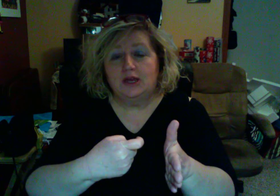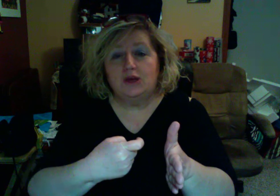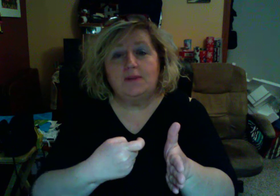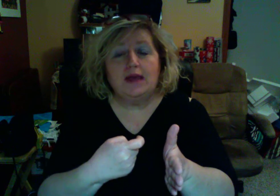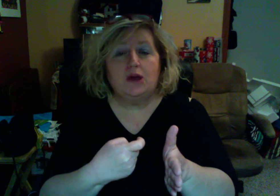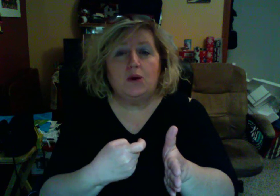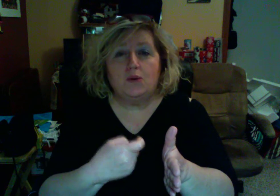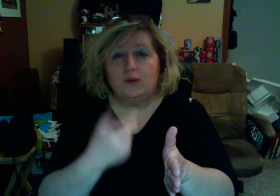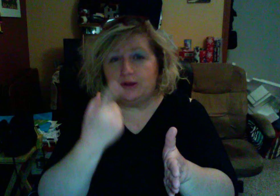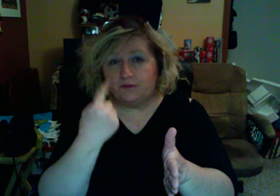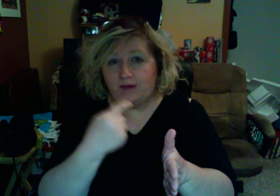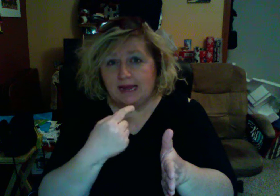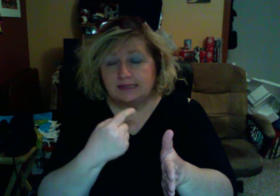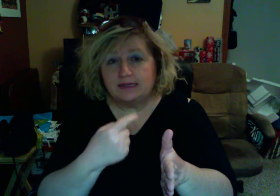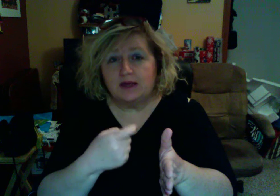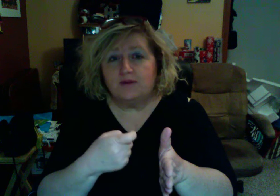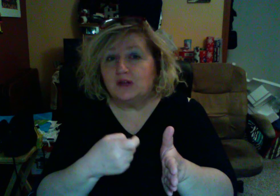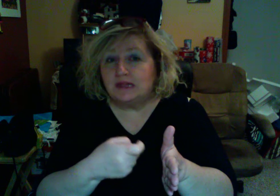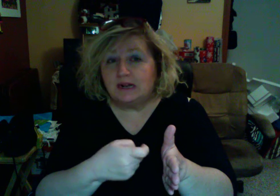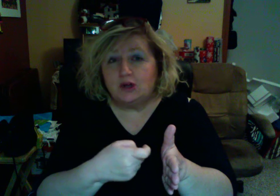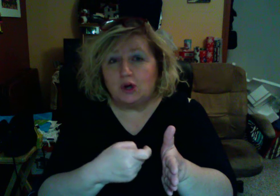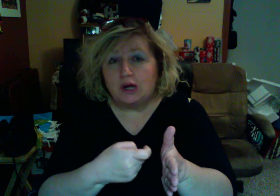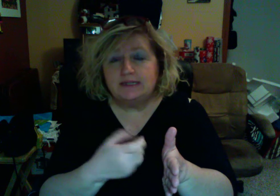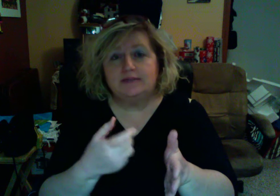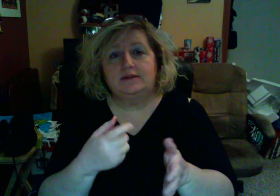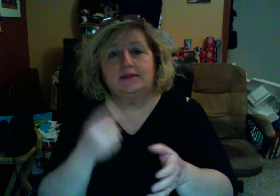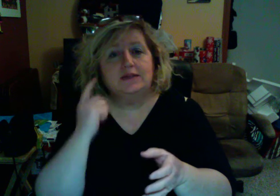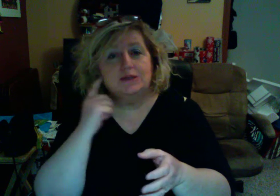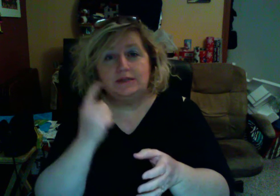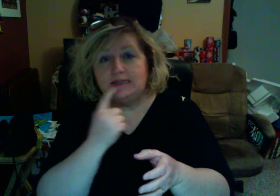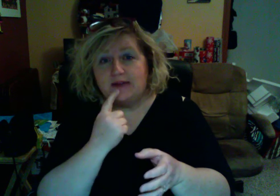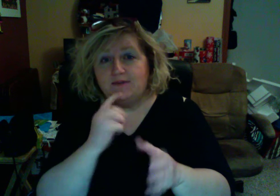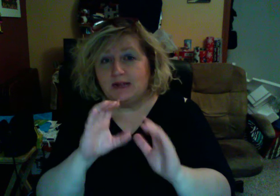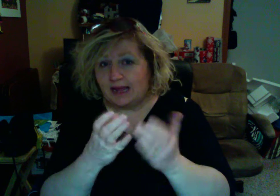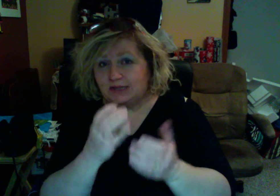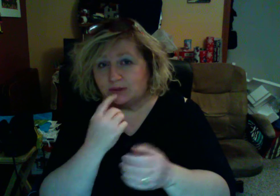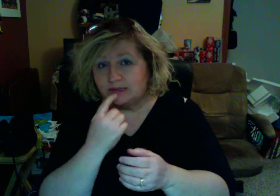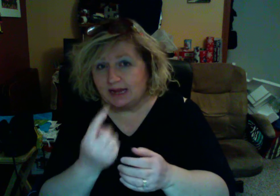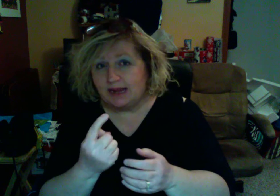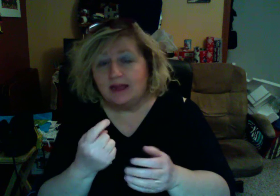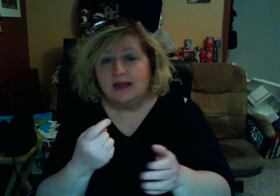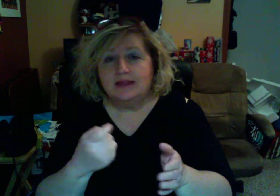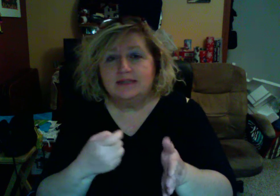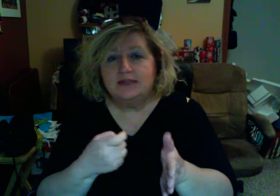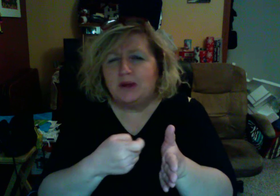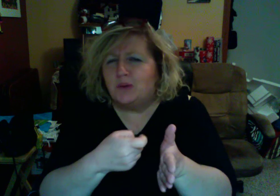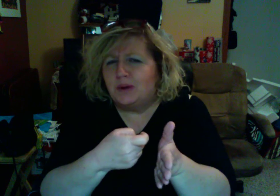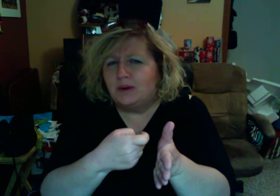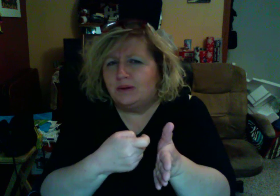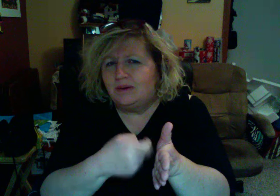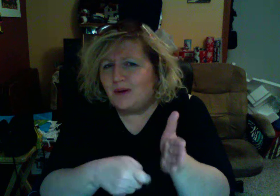You might go with your face for a little cost. That's what deaf in the class were saying. They said you might go